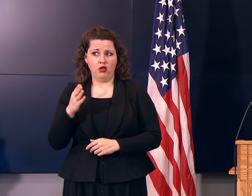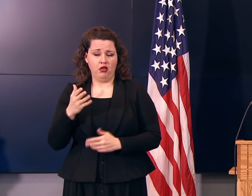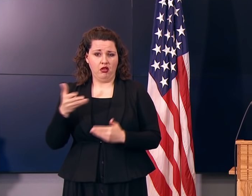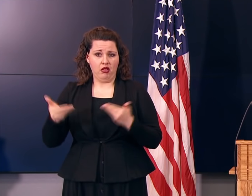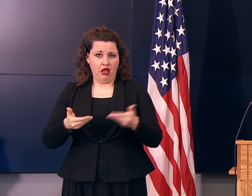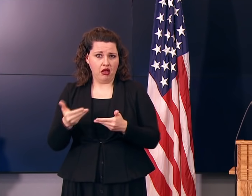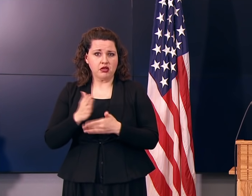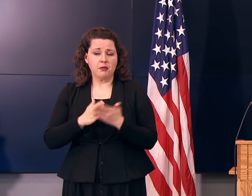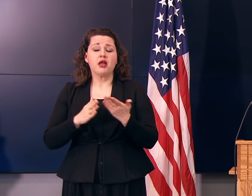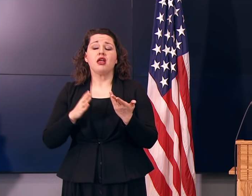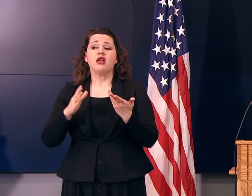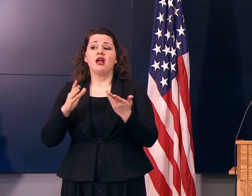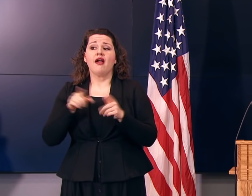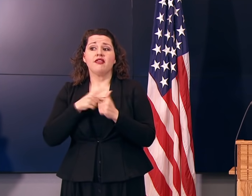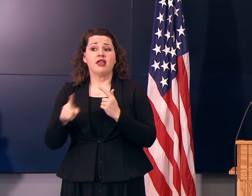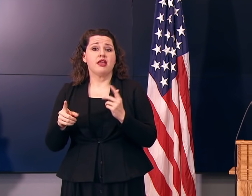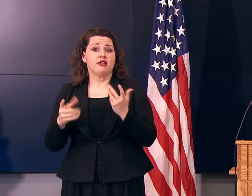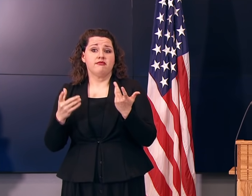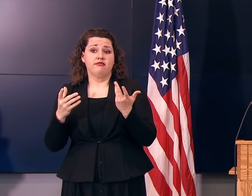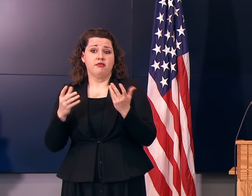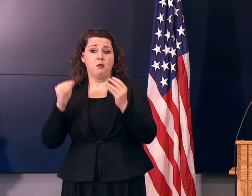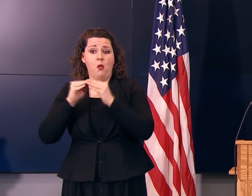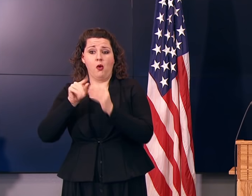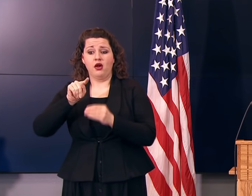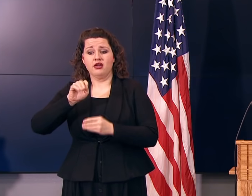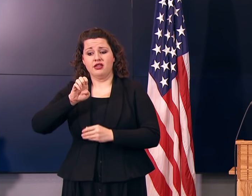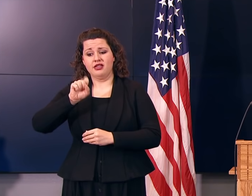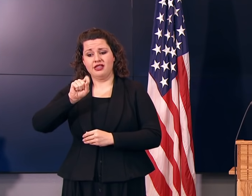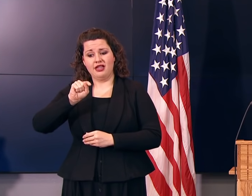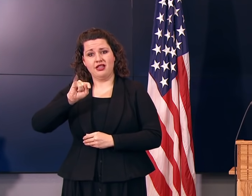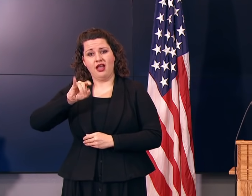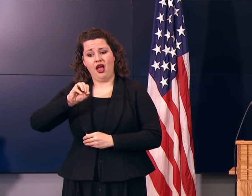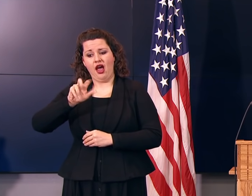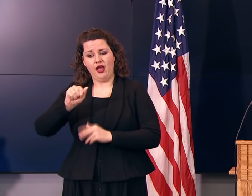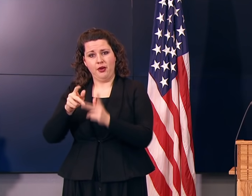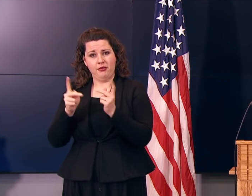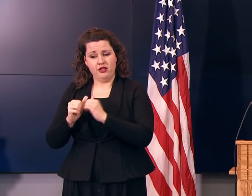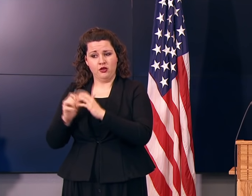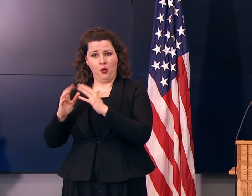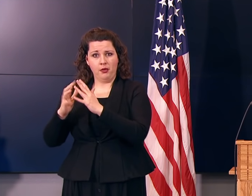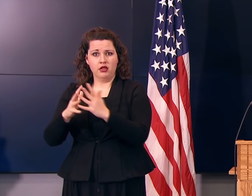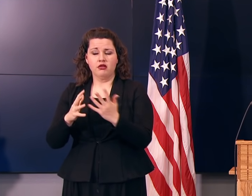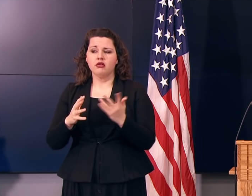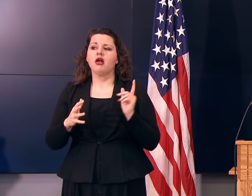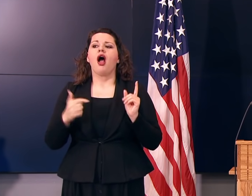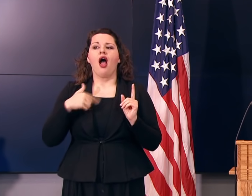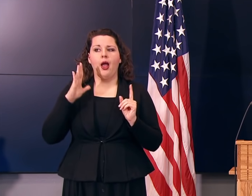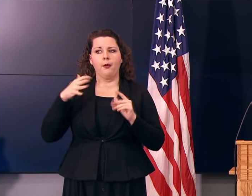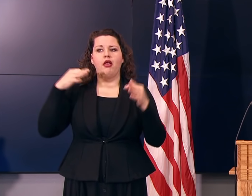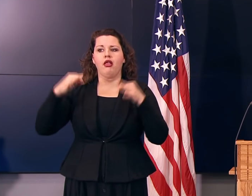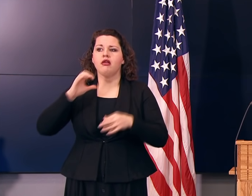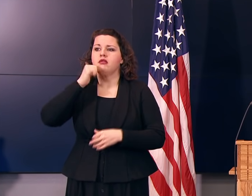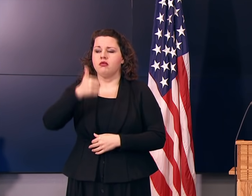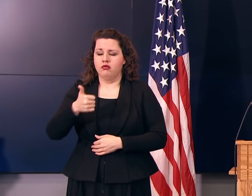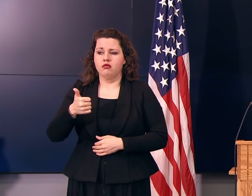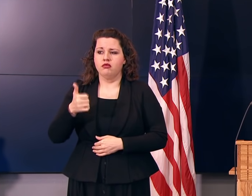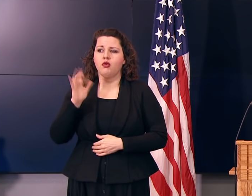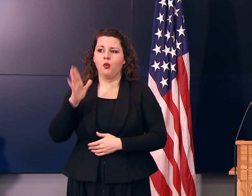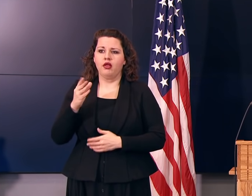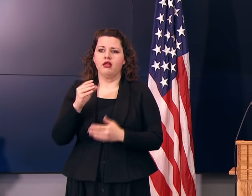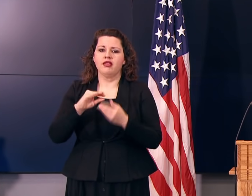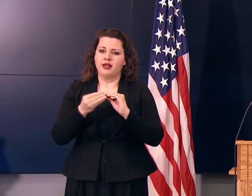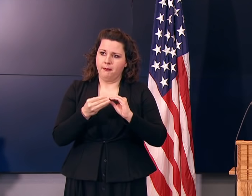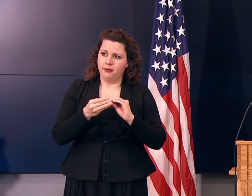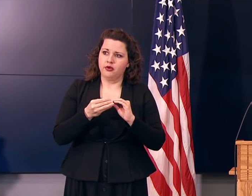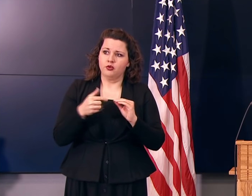then do you have any updates on further Test Iowa sites that will be opening? Yeah, and so we're going to talk about that tomorrow. So I'm going to give an update on some of the numbers